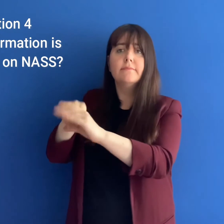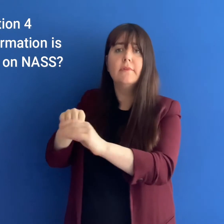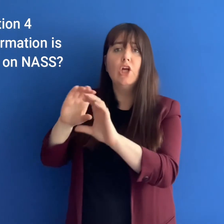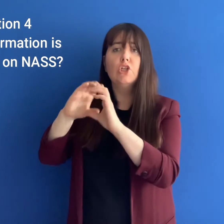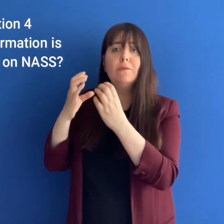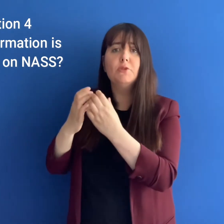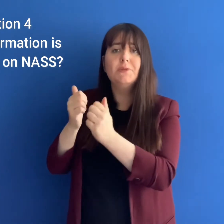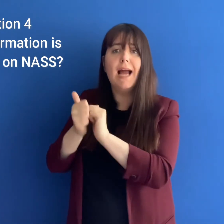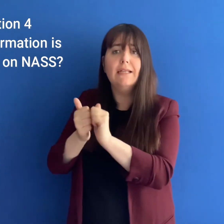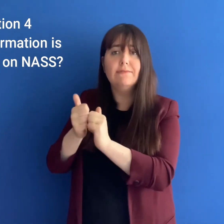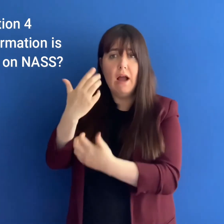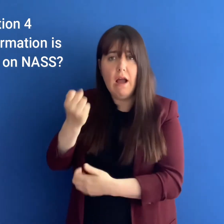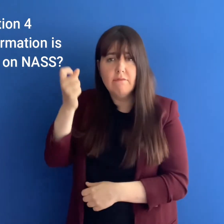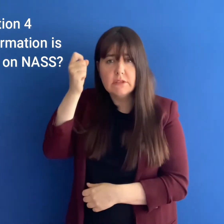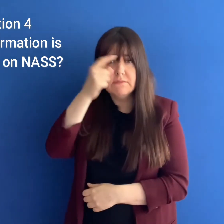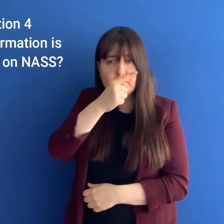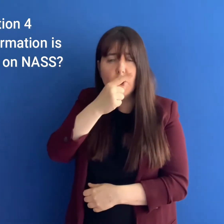joining in community activities.